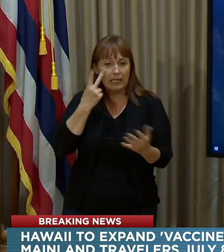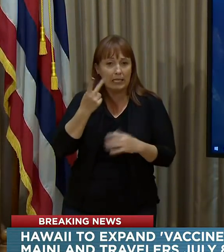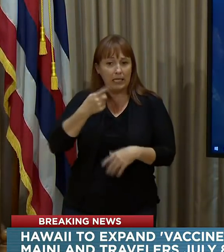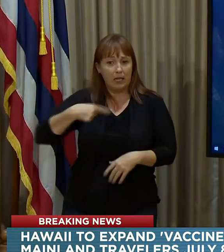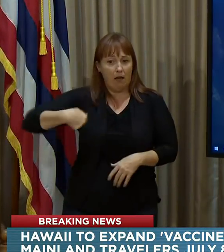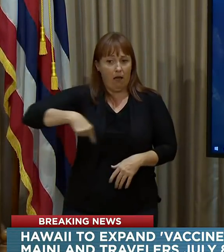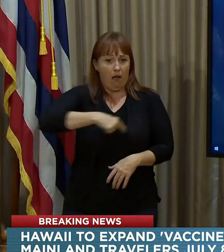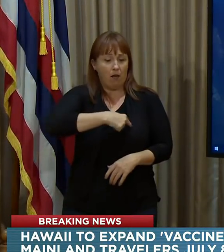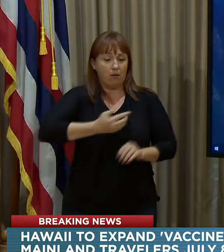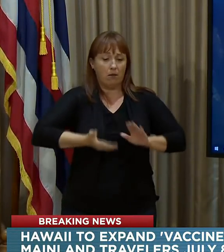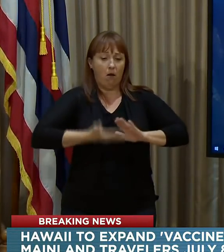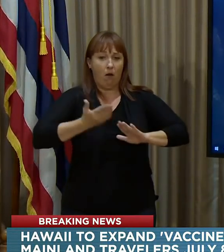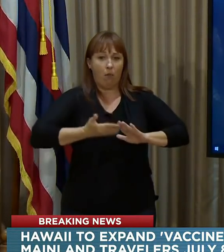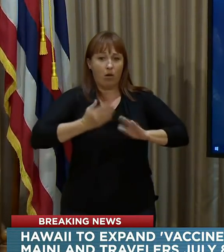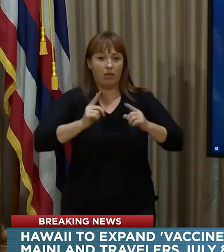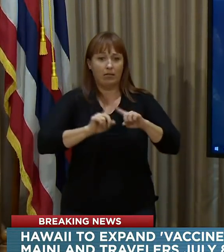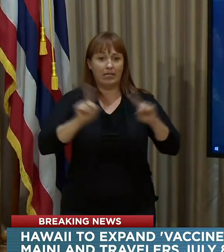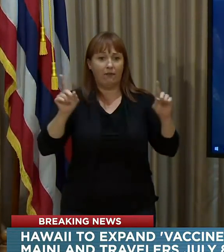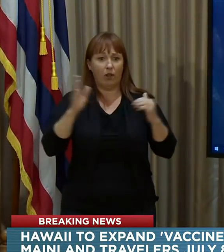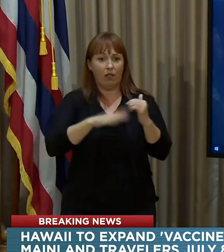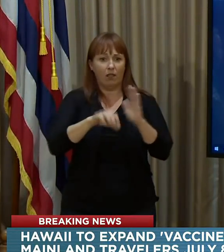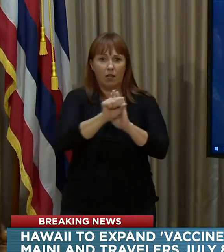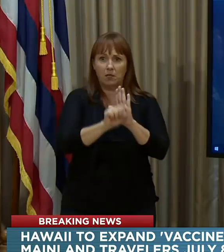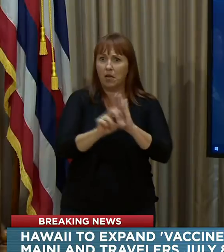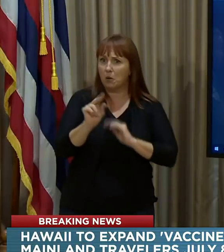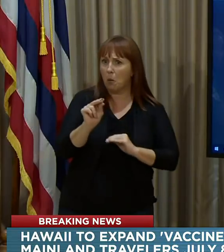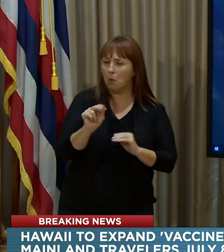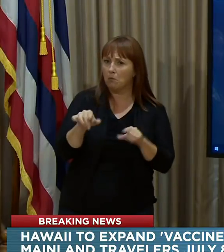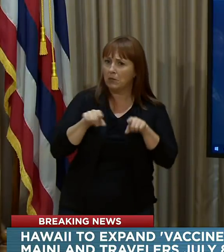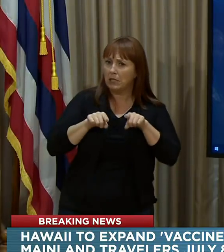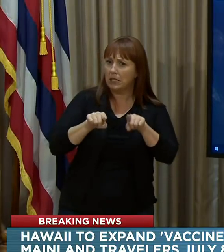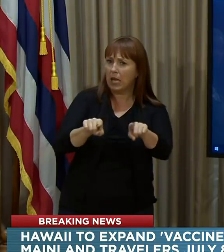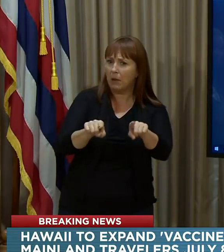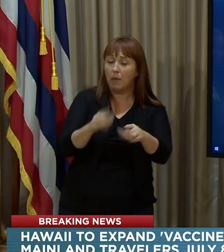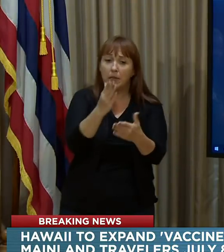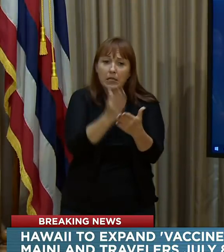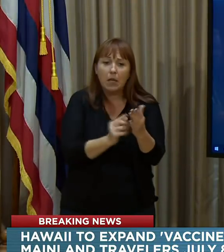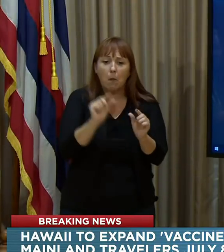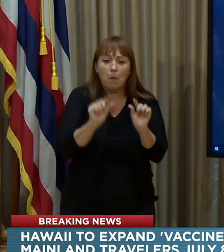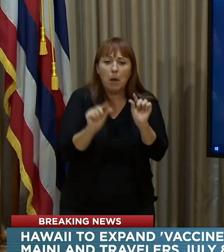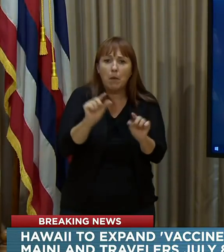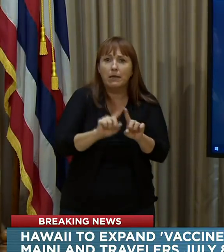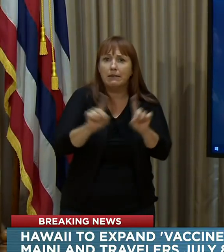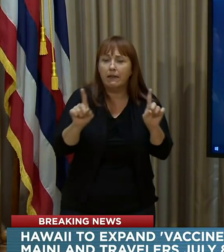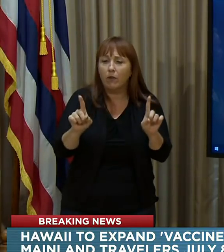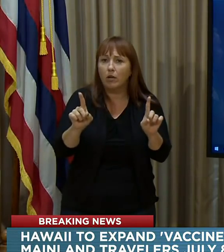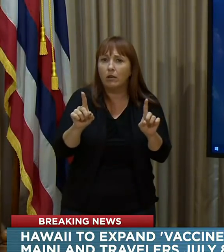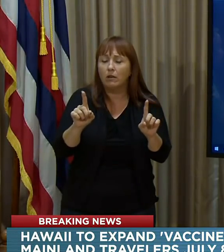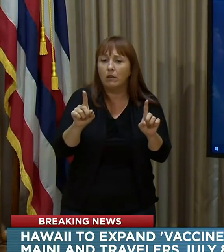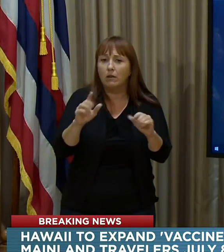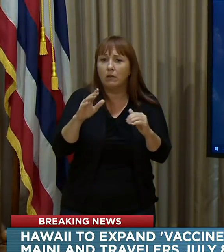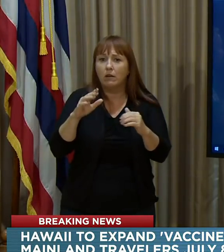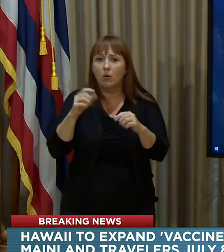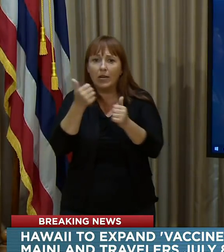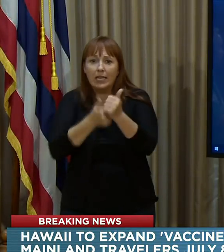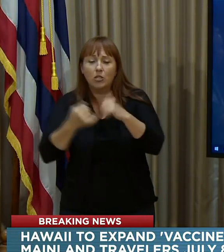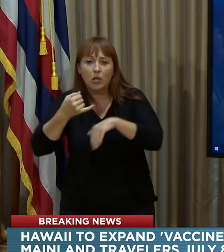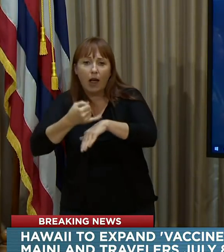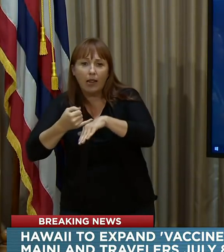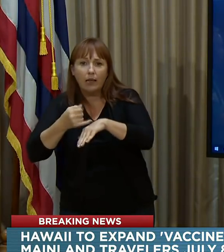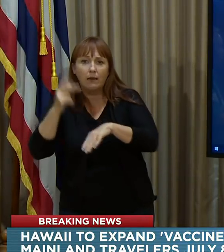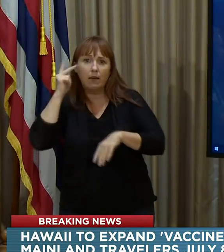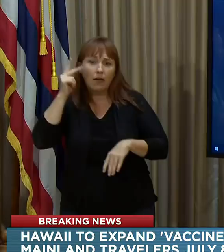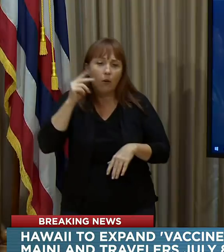operating philosophically different than the state. Perhaps there may be some things that are different here than what Mayor Kawakami and Mayor Victorino do